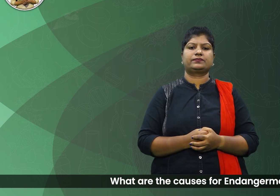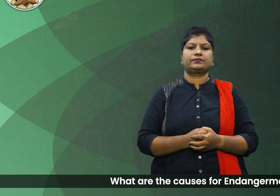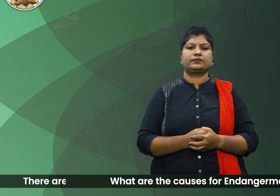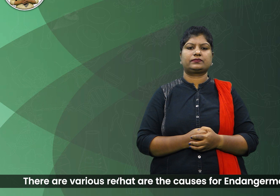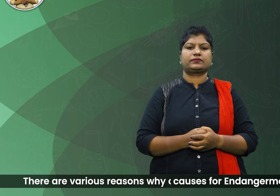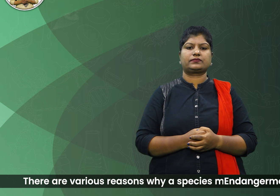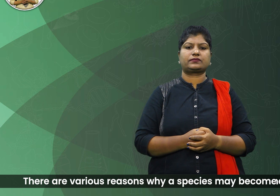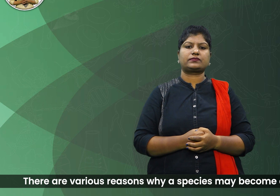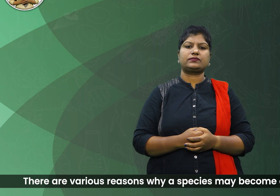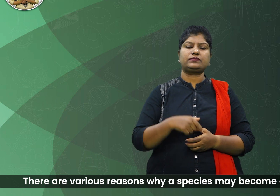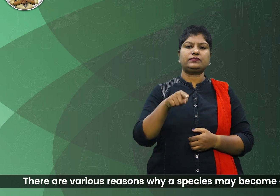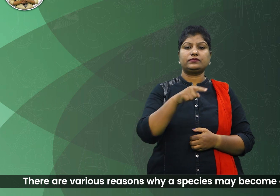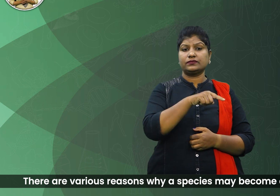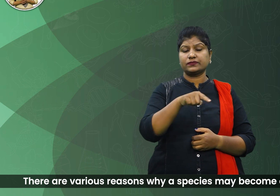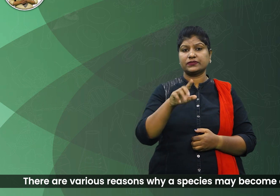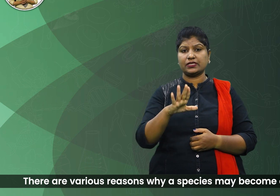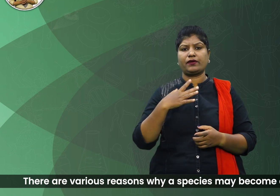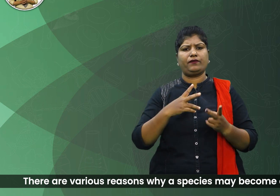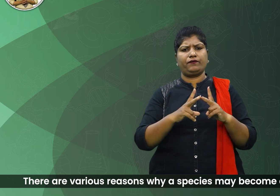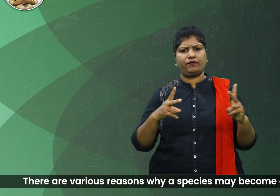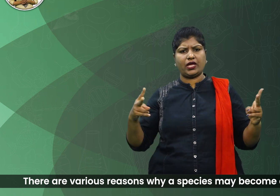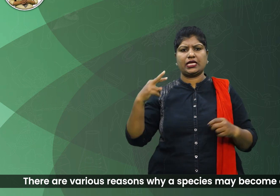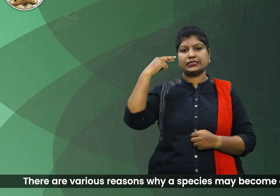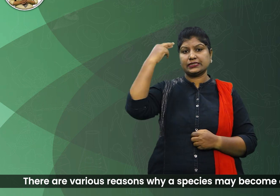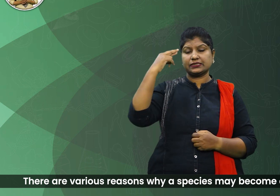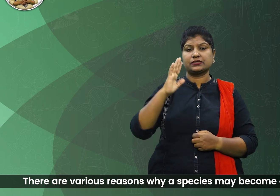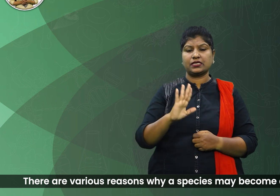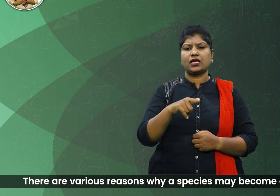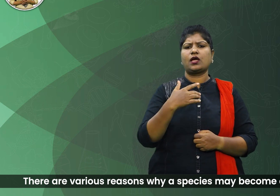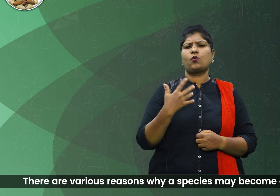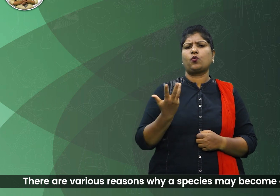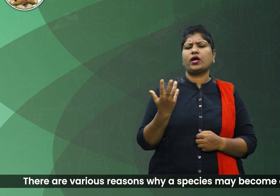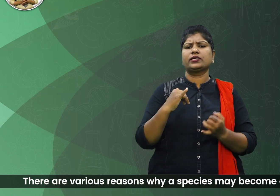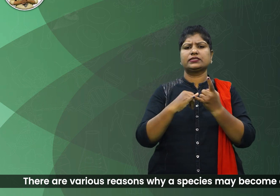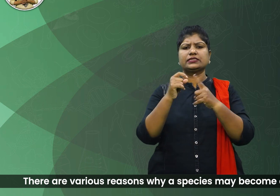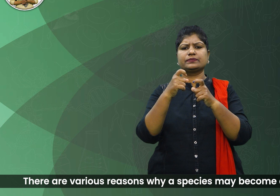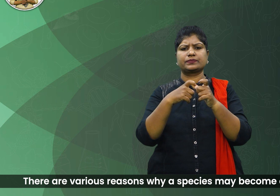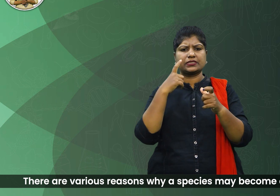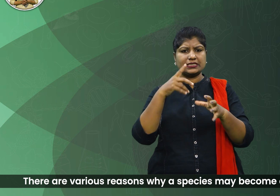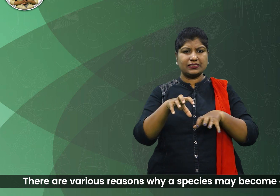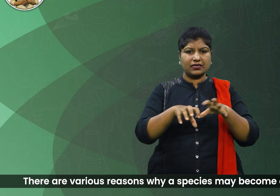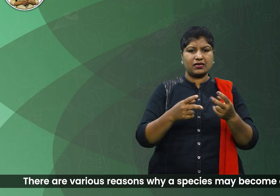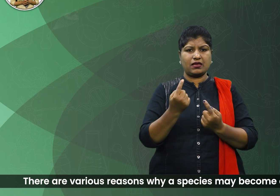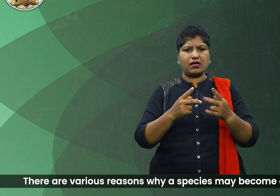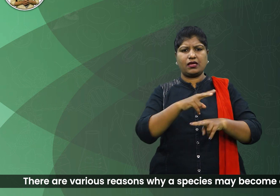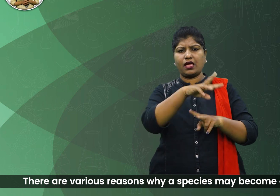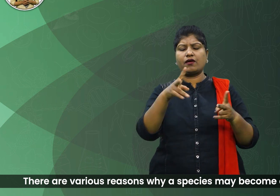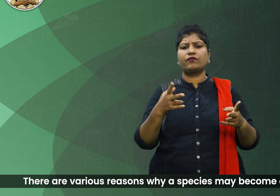There are various reasons why a species may become endangered or extinct.